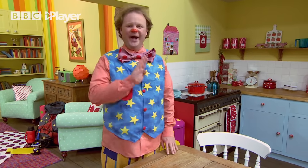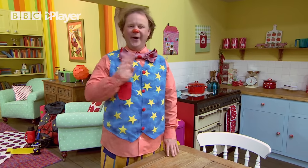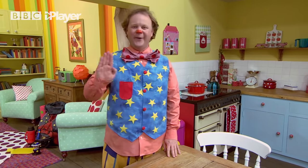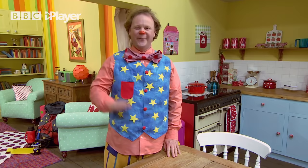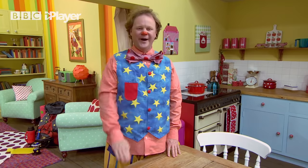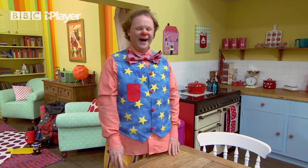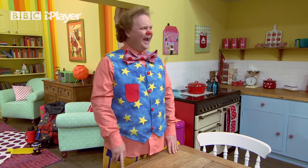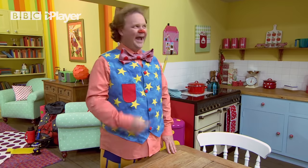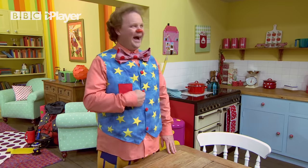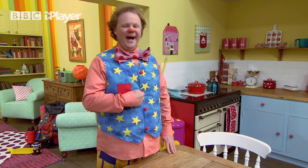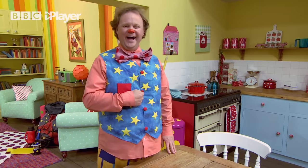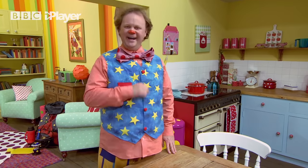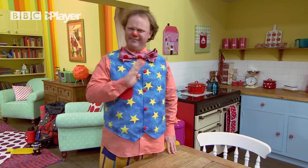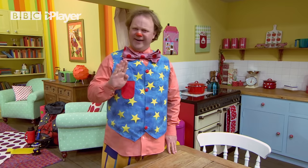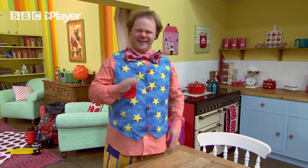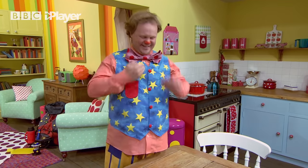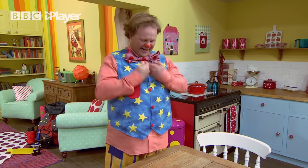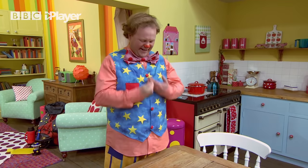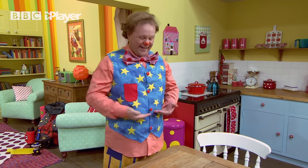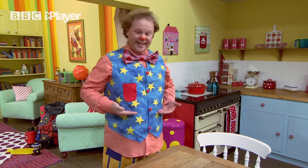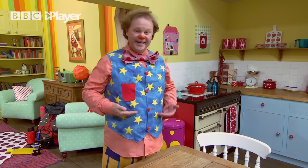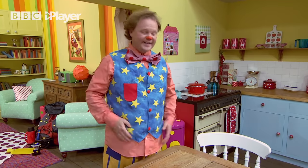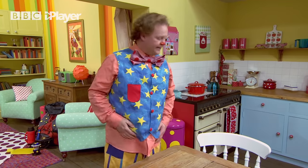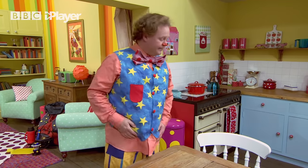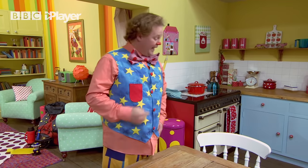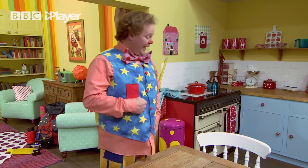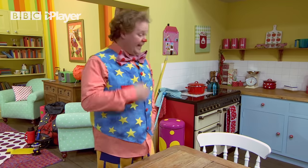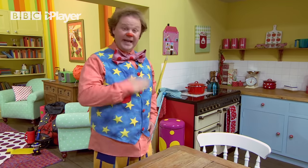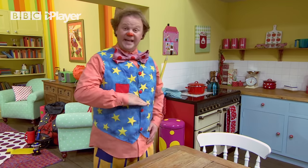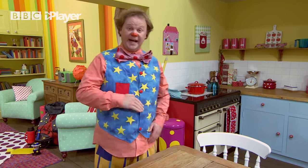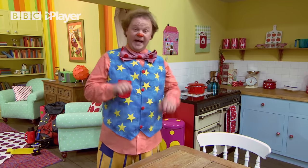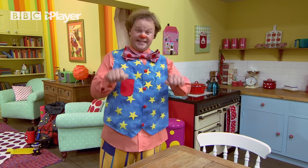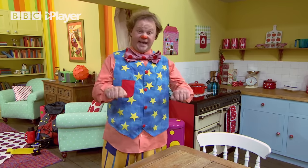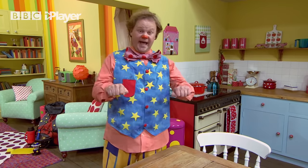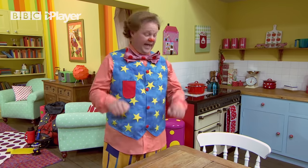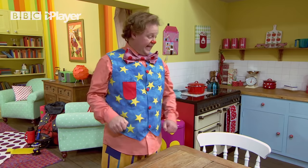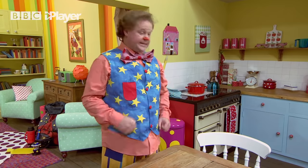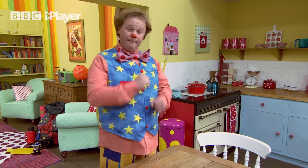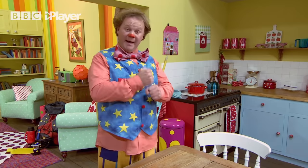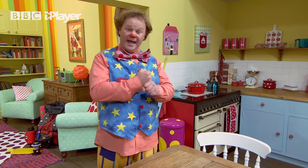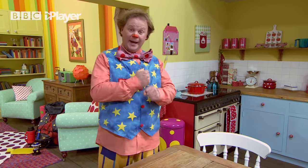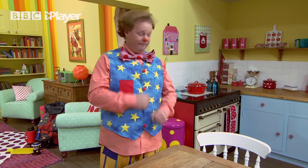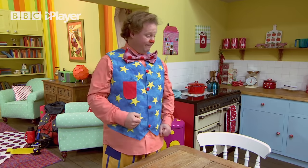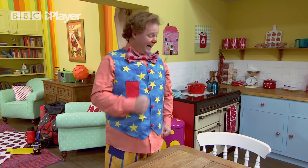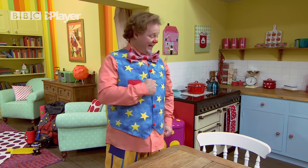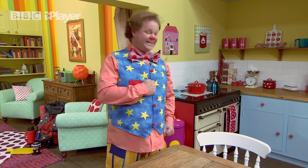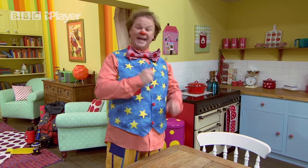oh i'm not tired i need a a chair to make my